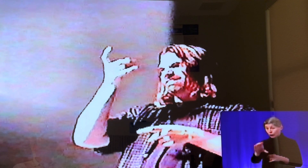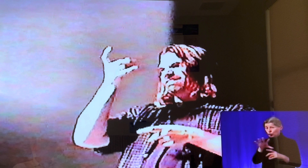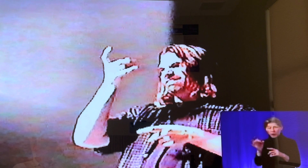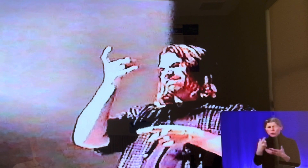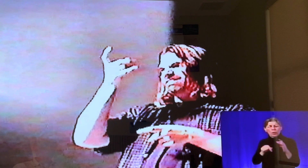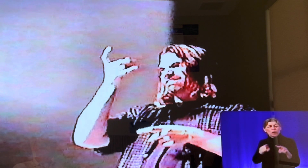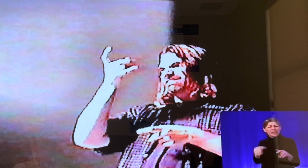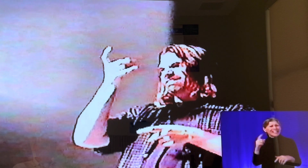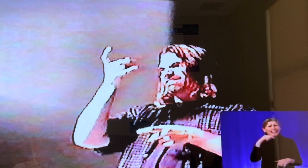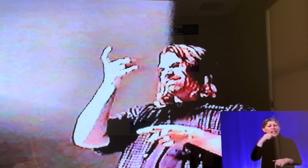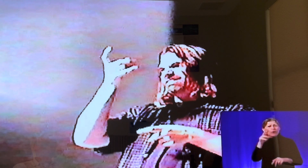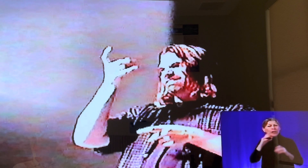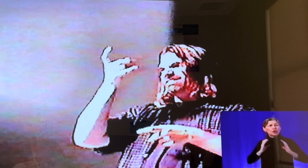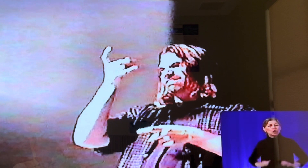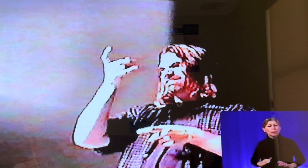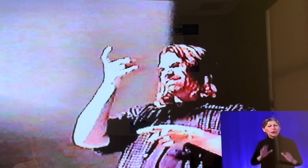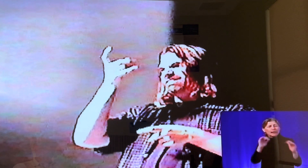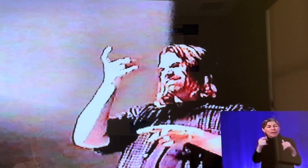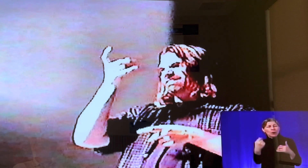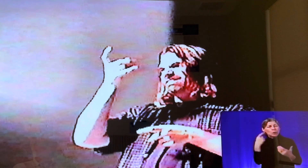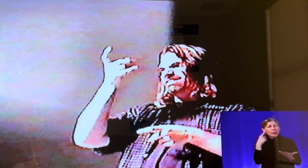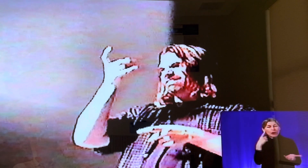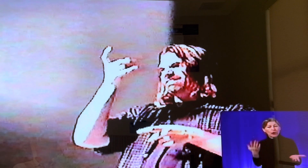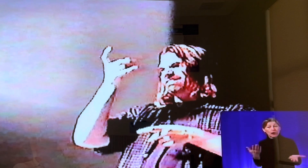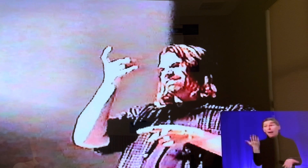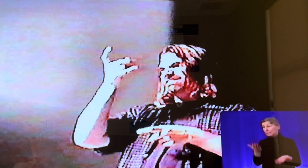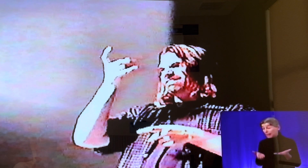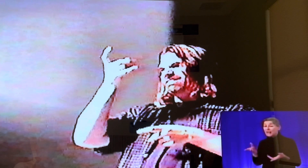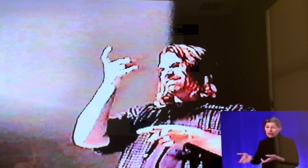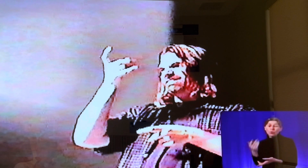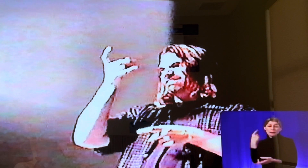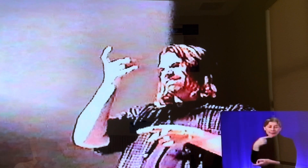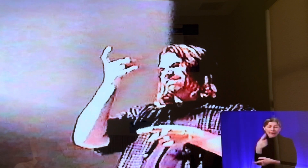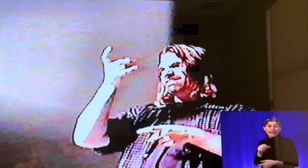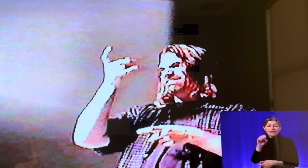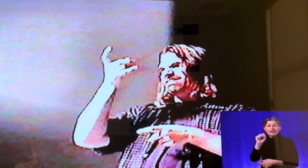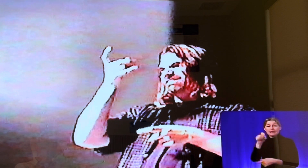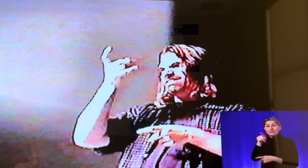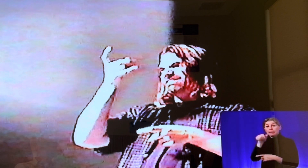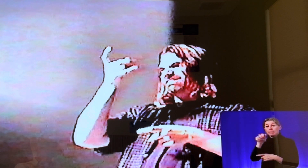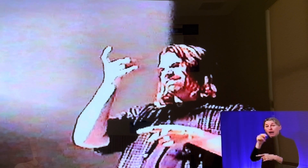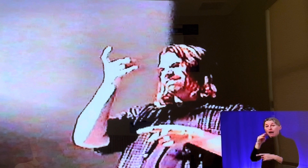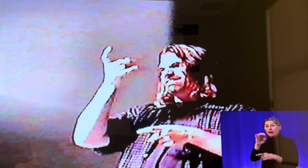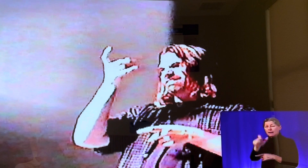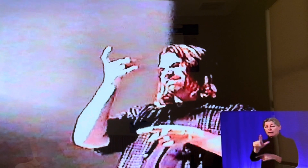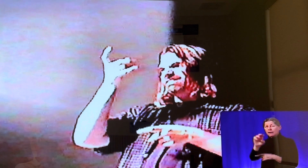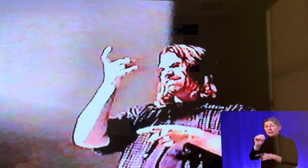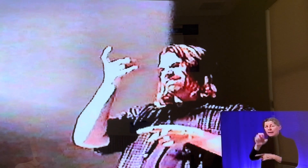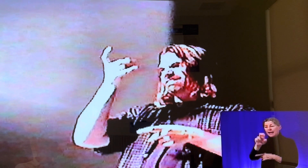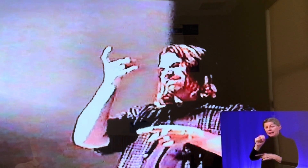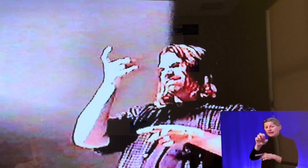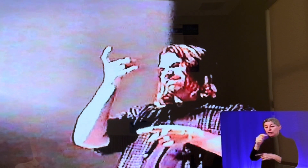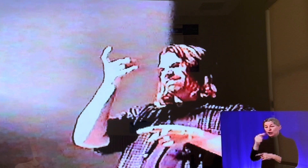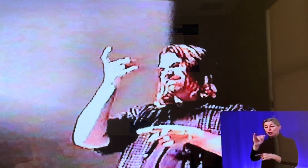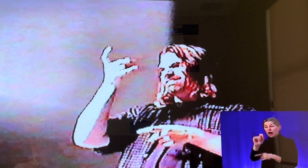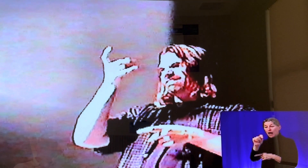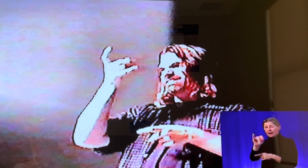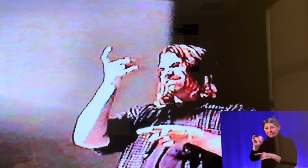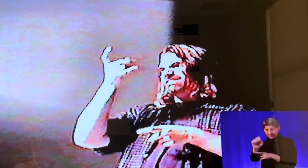hear? Probably, he's going to say that he has spinal meningitis, had spinal meningitis. So probably you're going to use the